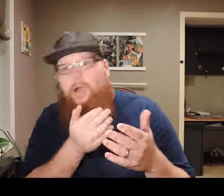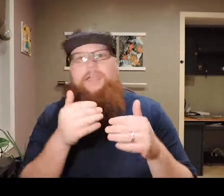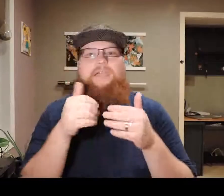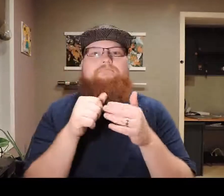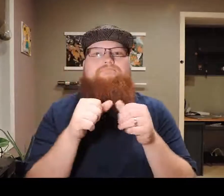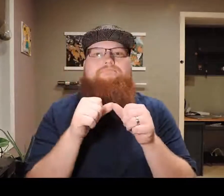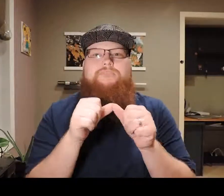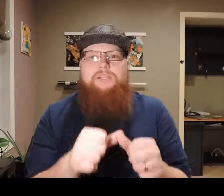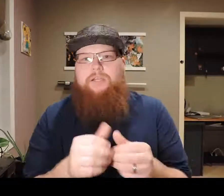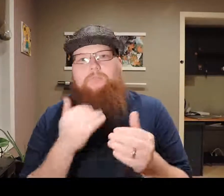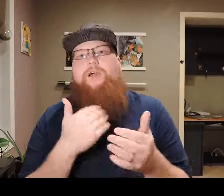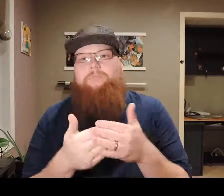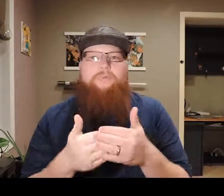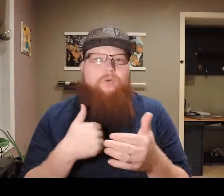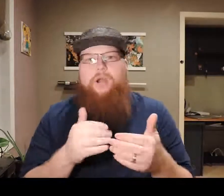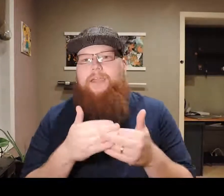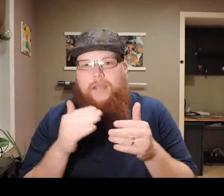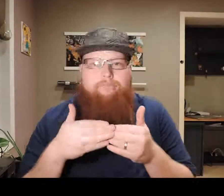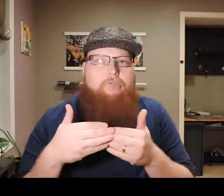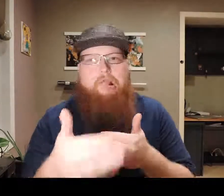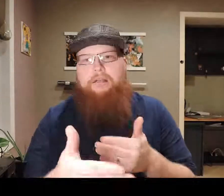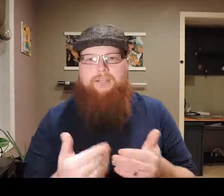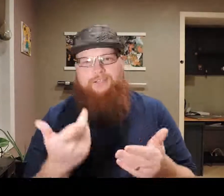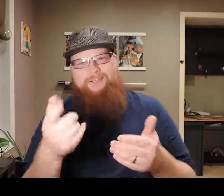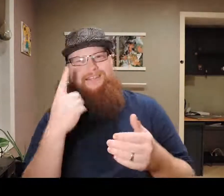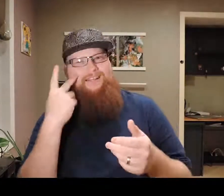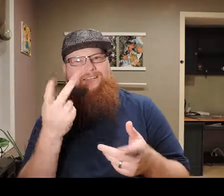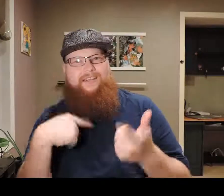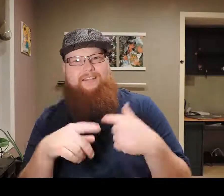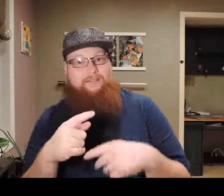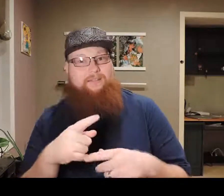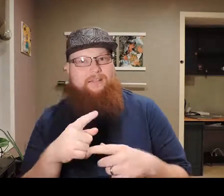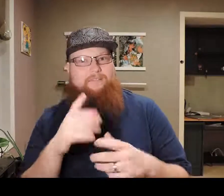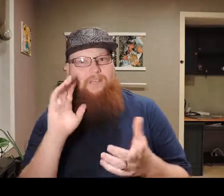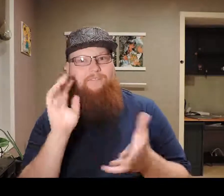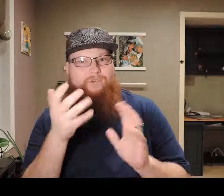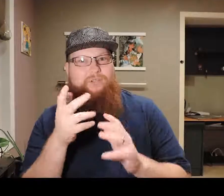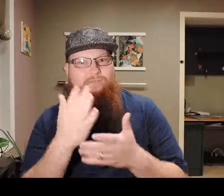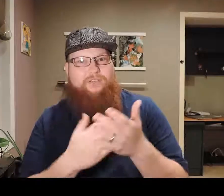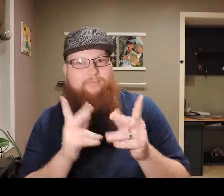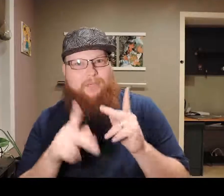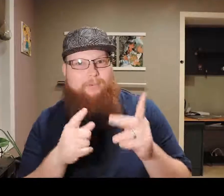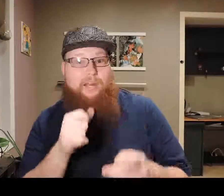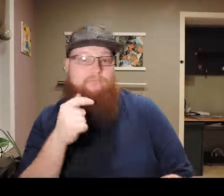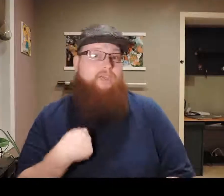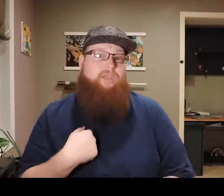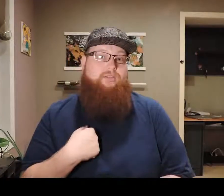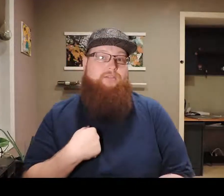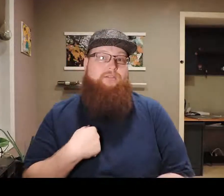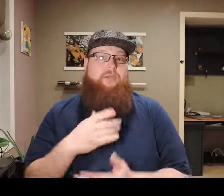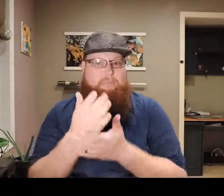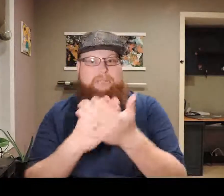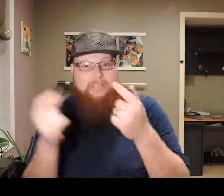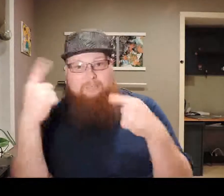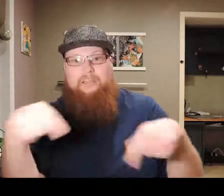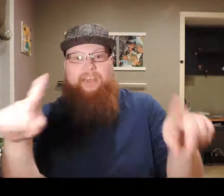before I continue, before I see that sign? That can be confusing for some people. Not me, but some out